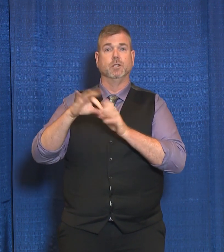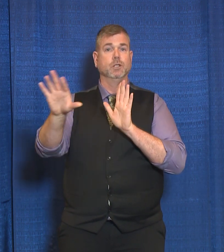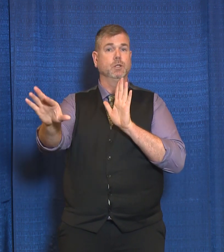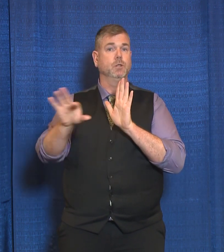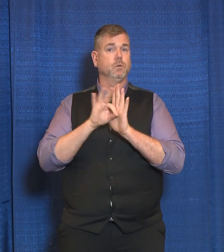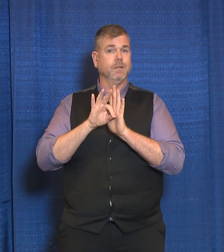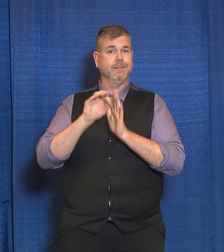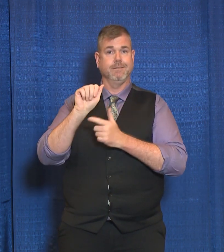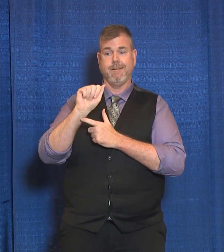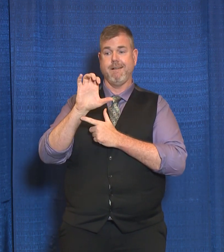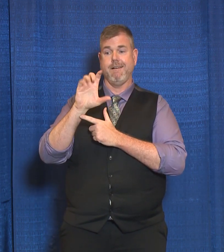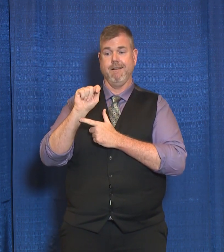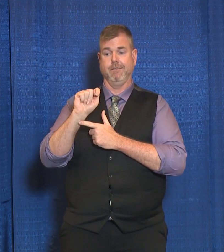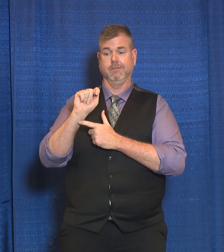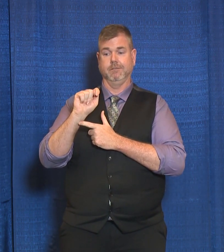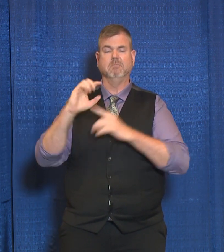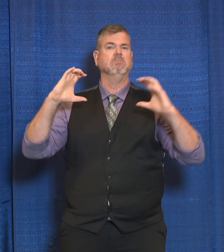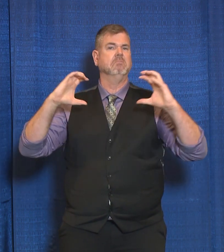request one.